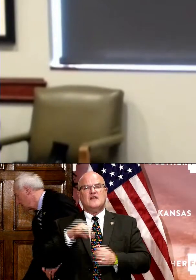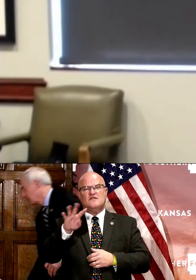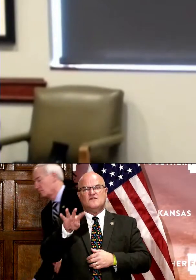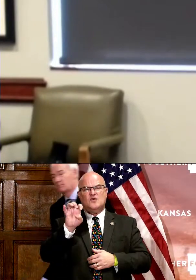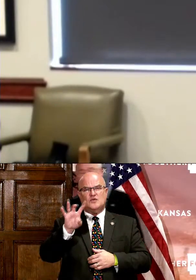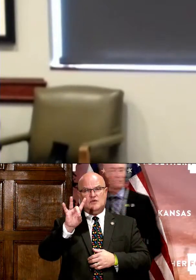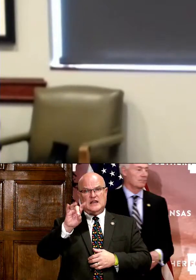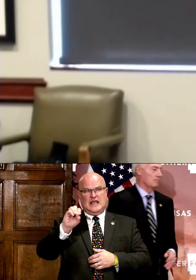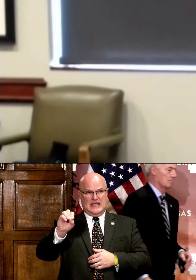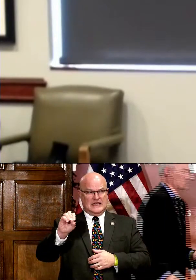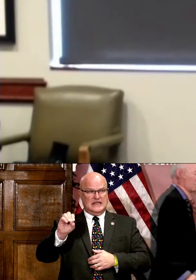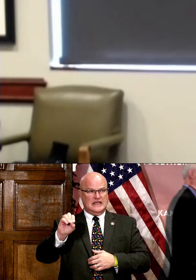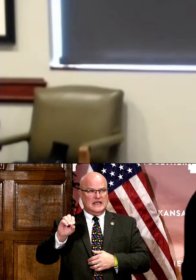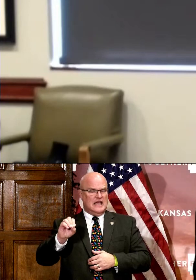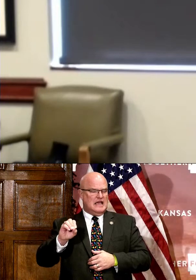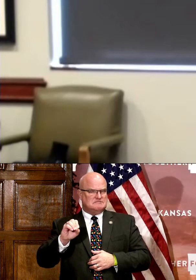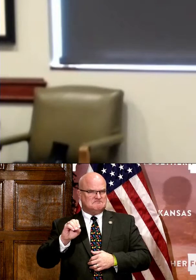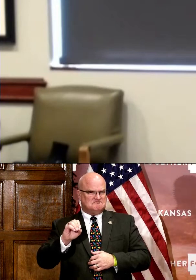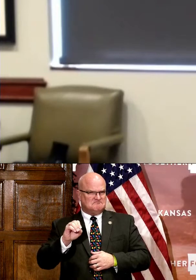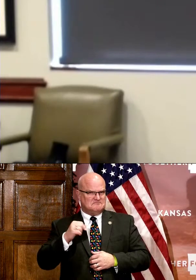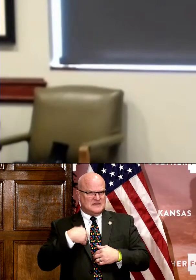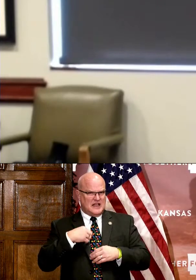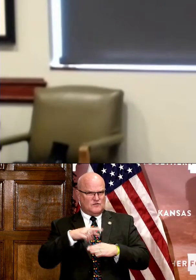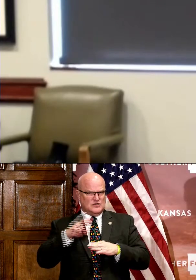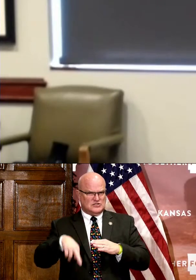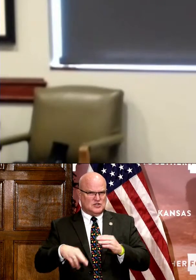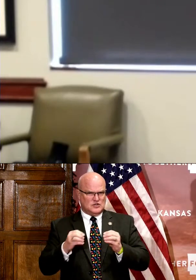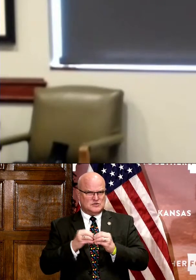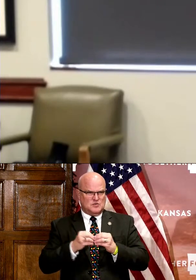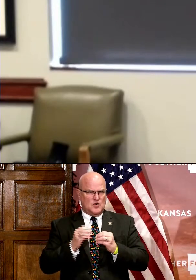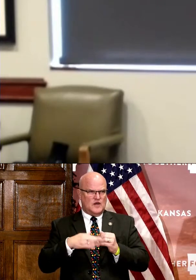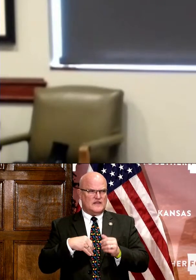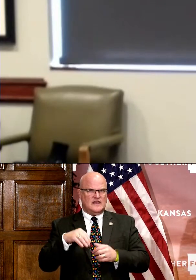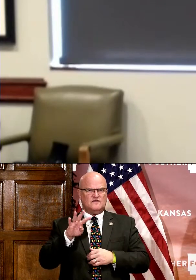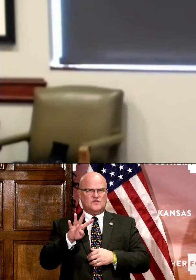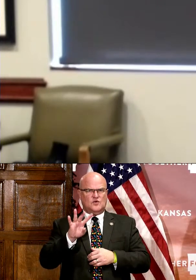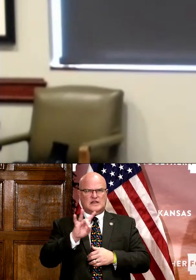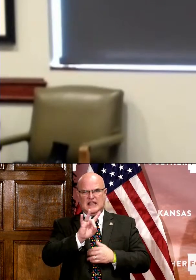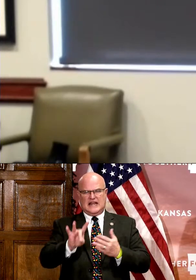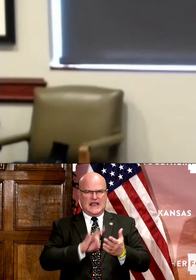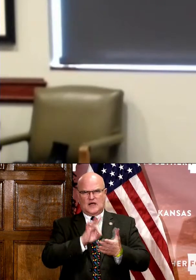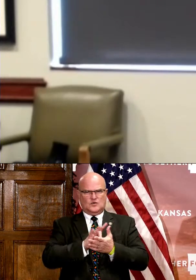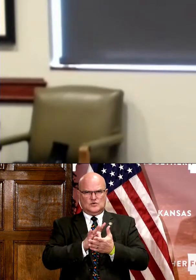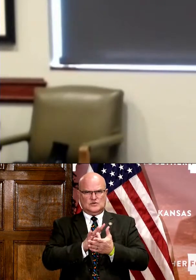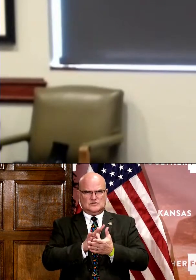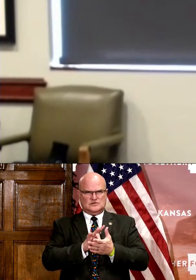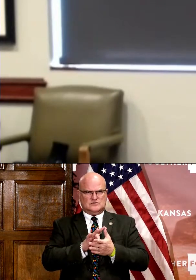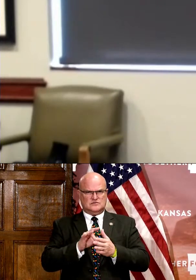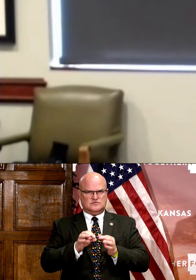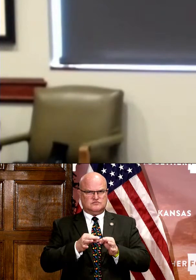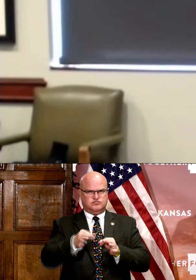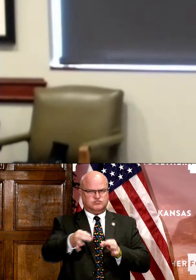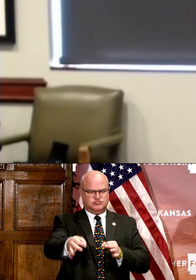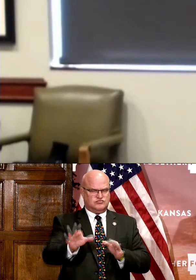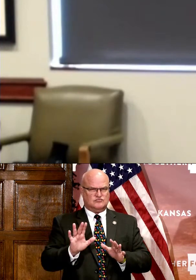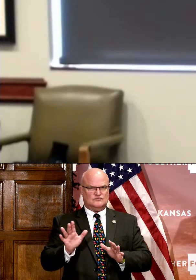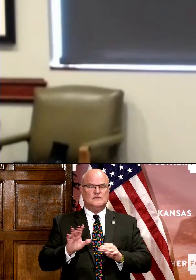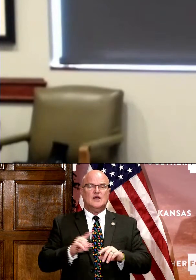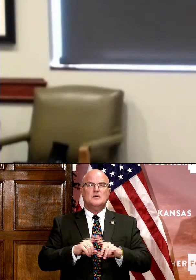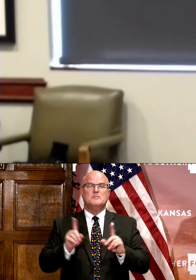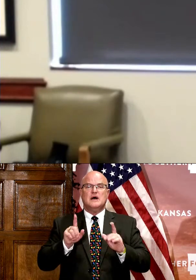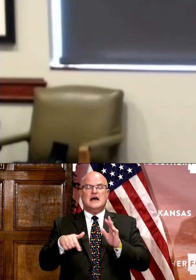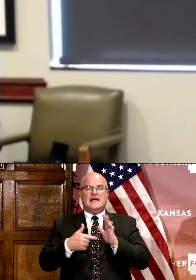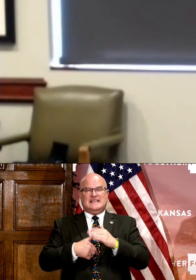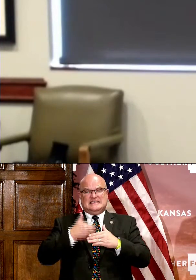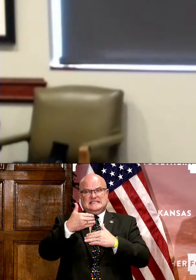480, and I don't believe we have any results more than 48 hours currently outstanding. But this